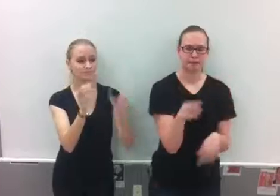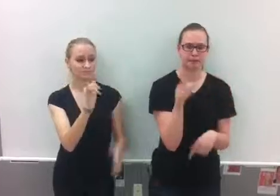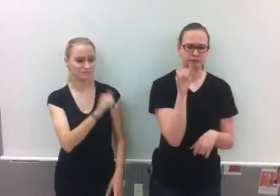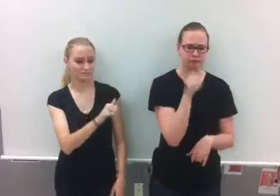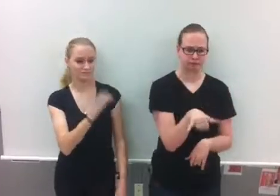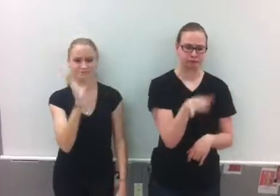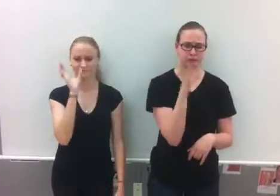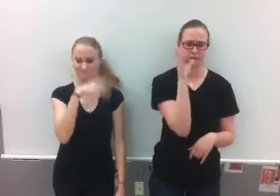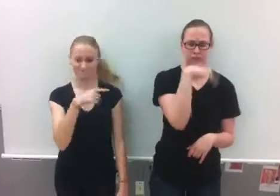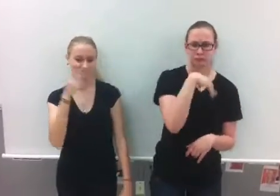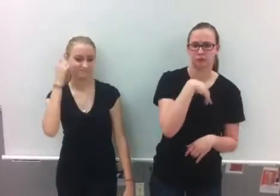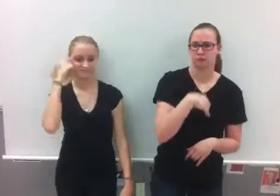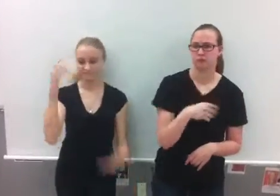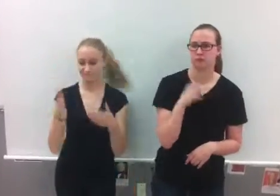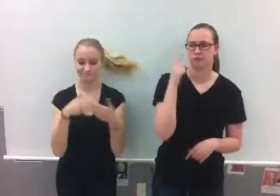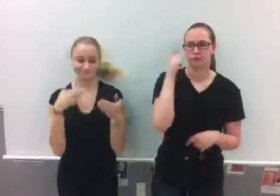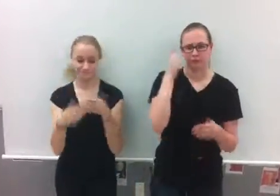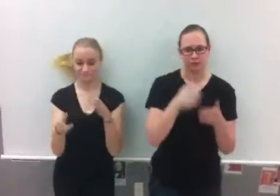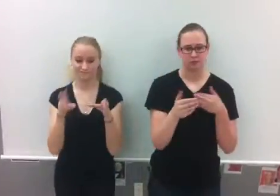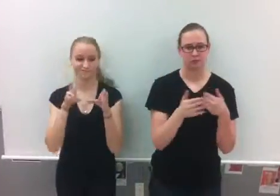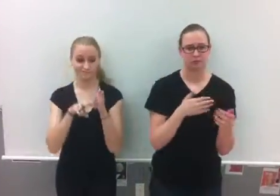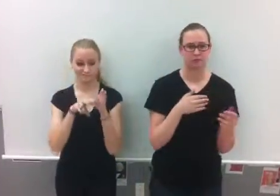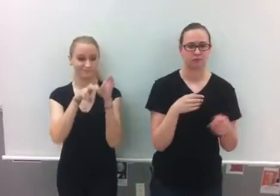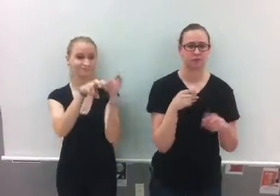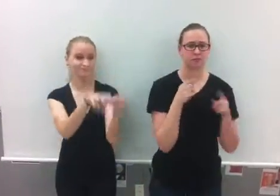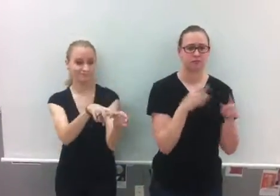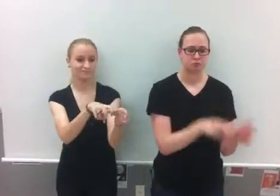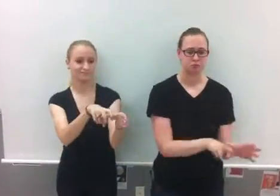could say that this car was rare, but I thought that I'd forget it. Yo, home's a Bel Air!